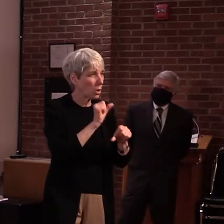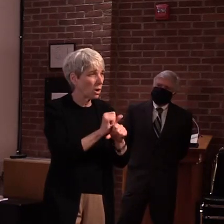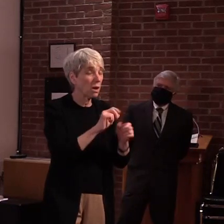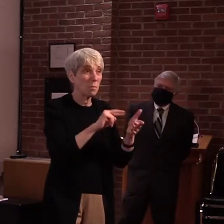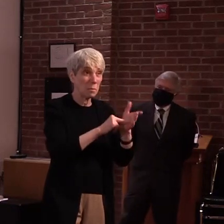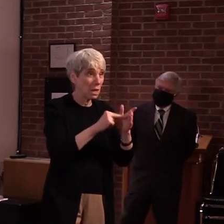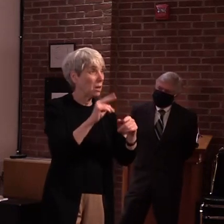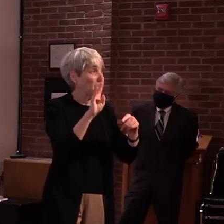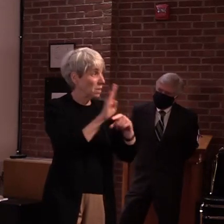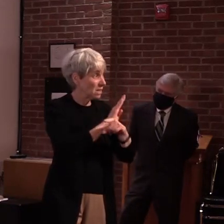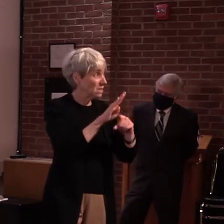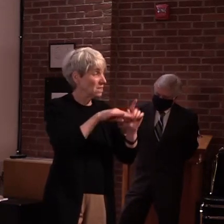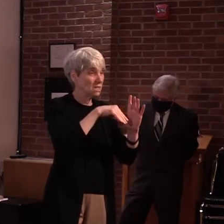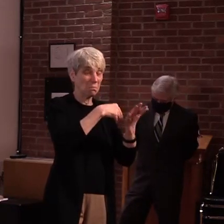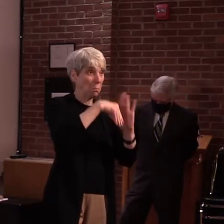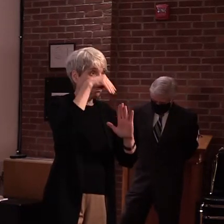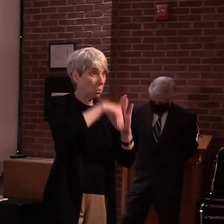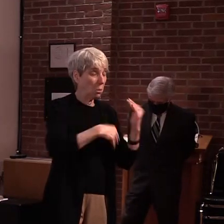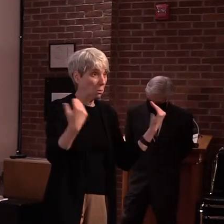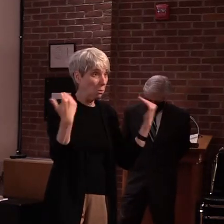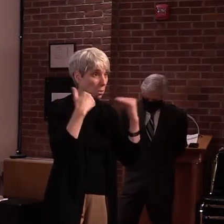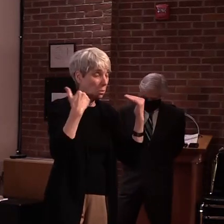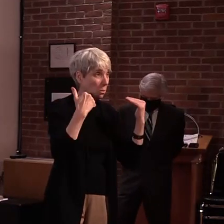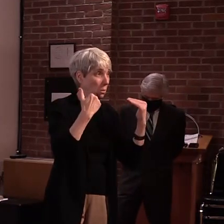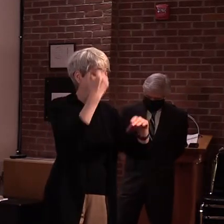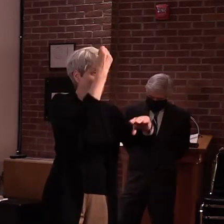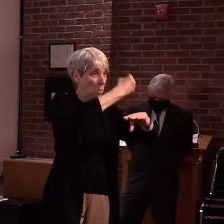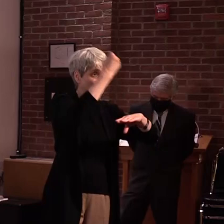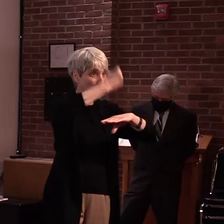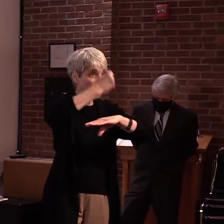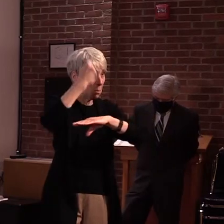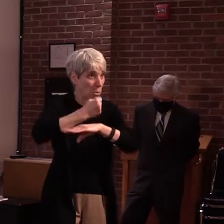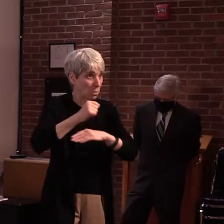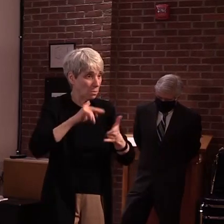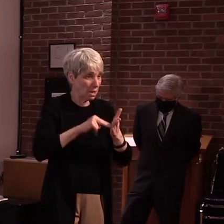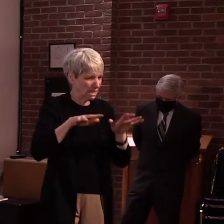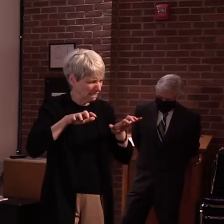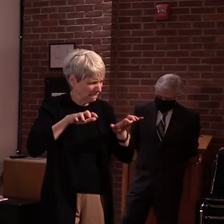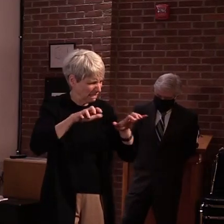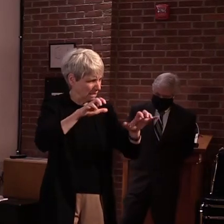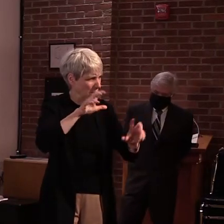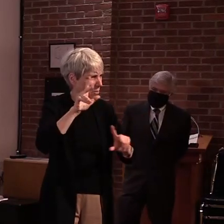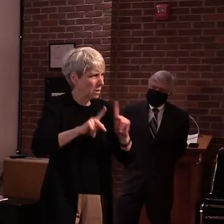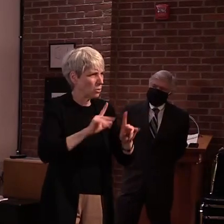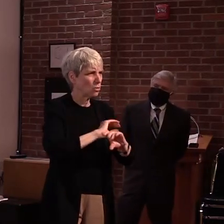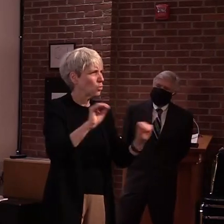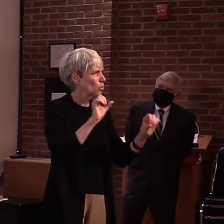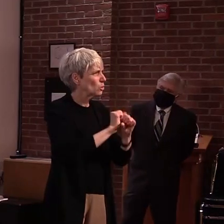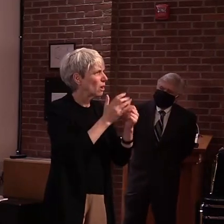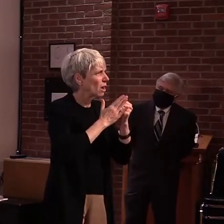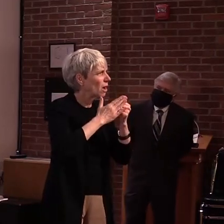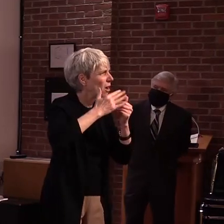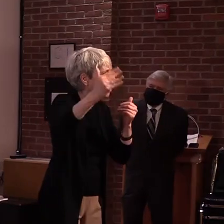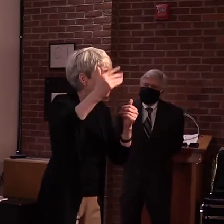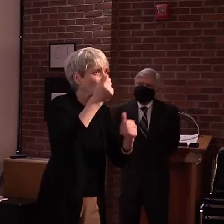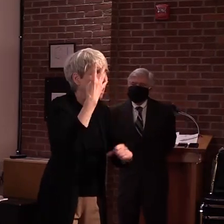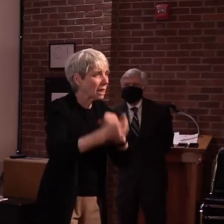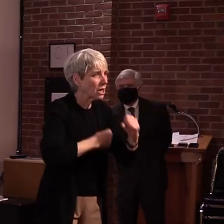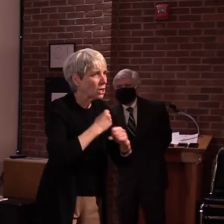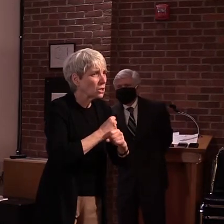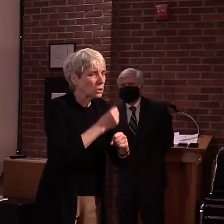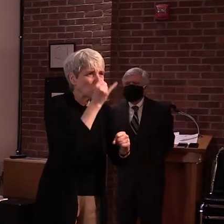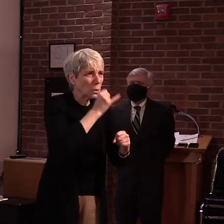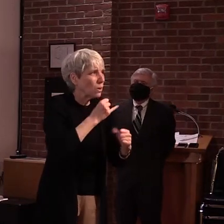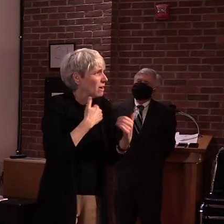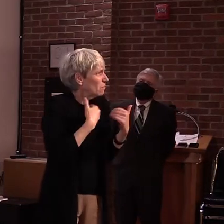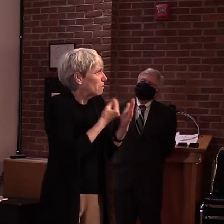know, possibly thousands and thousands of people unemployed over the long term. So I'm saying we have the